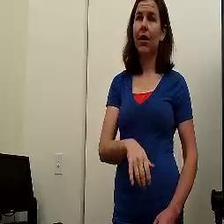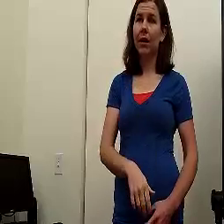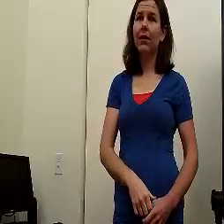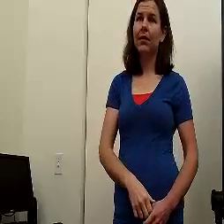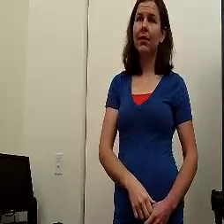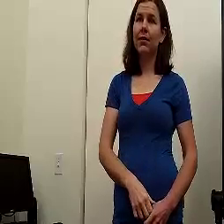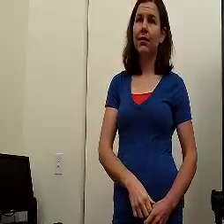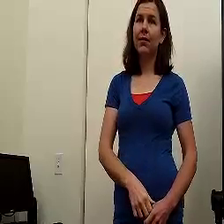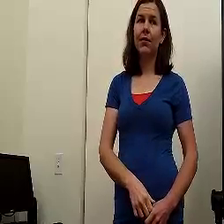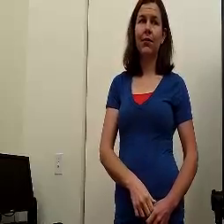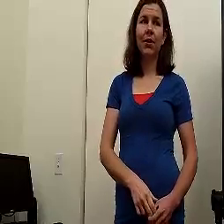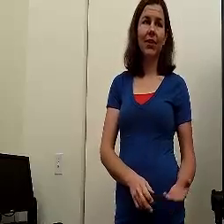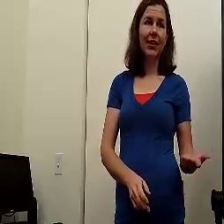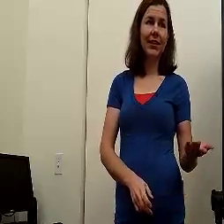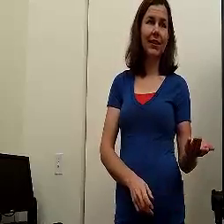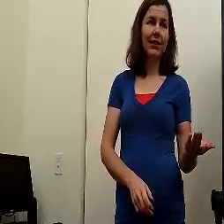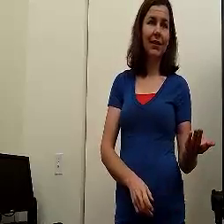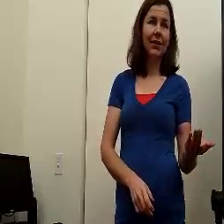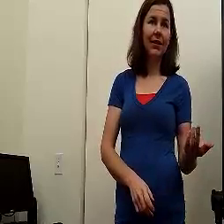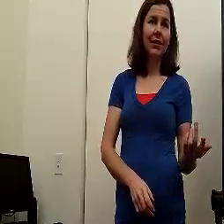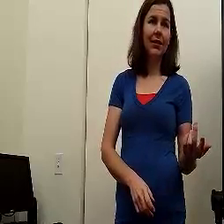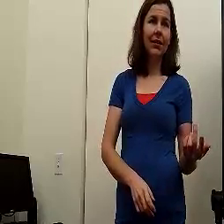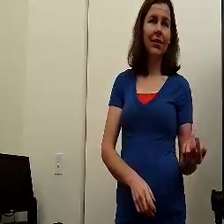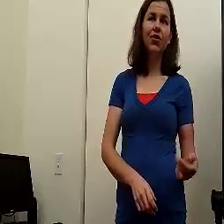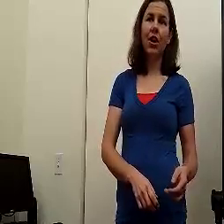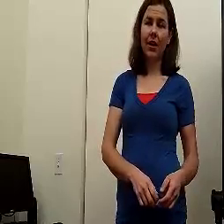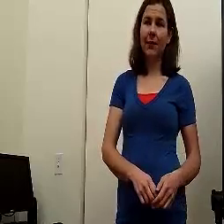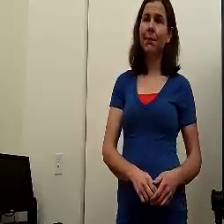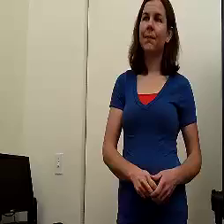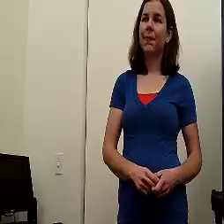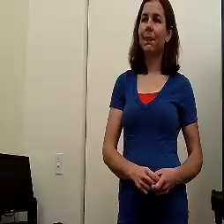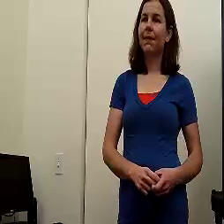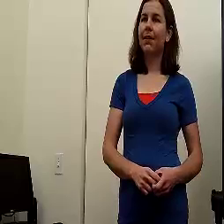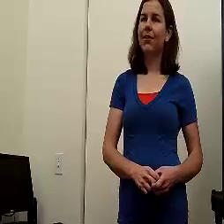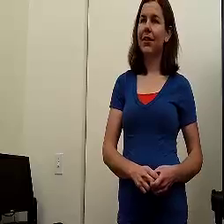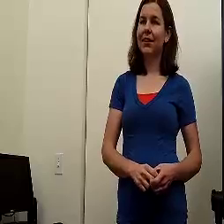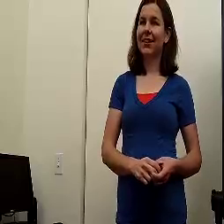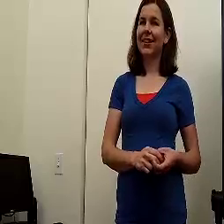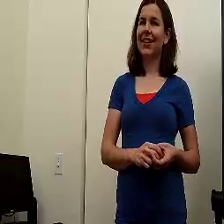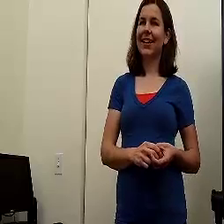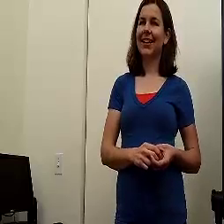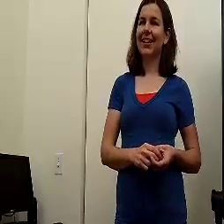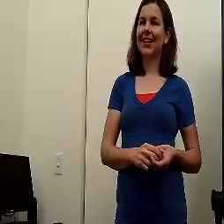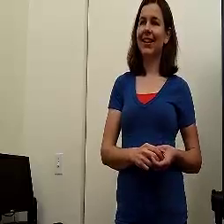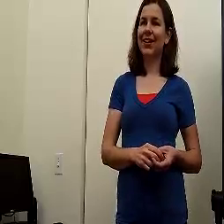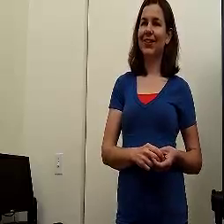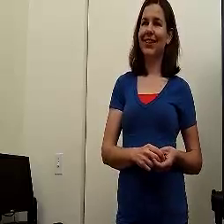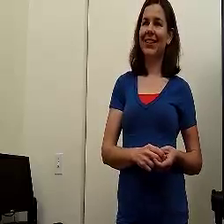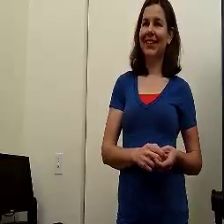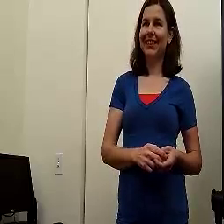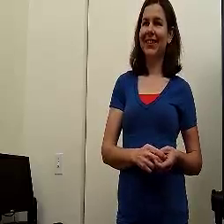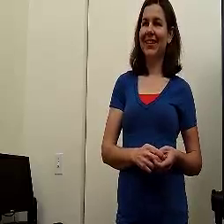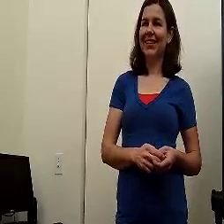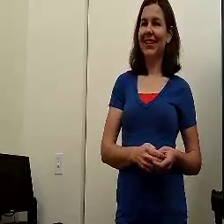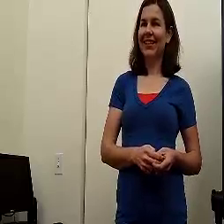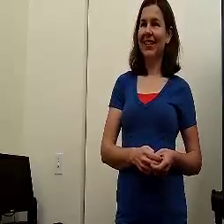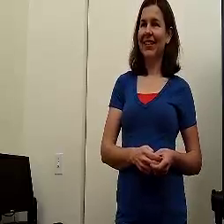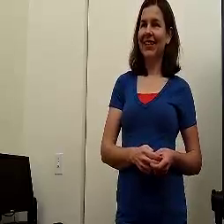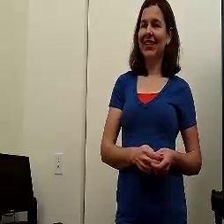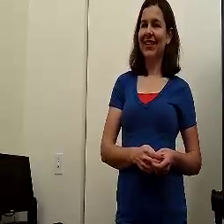Uh-huh. Which is I don't know the Chalky. sign. chalky. Chris is thinking he's close. I know it's